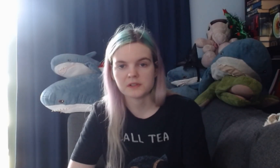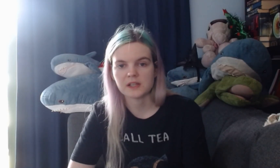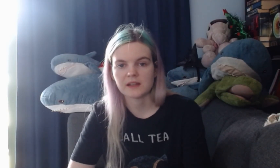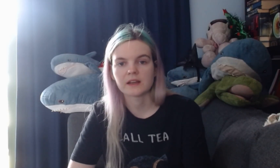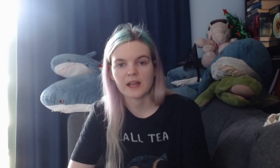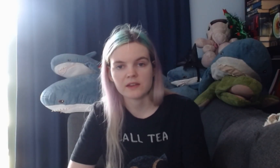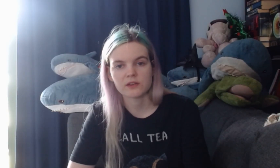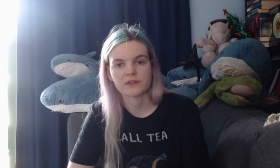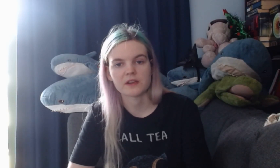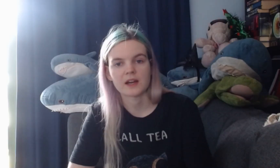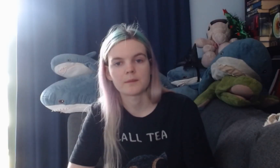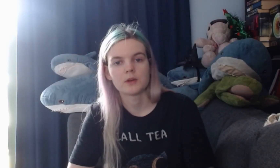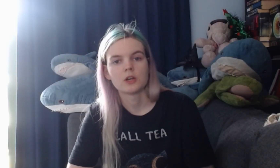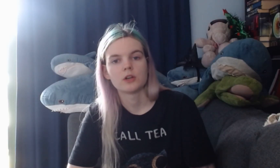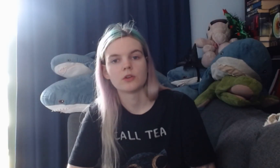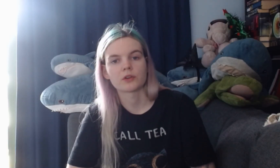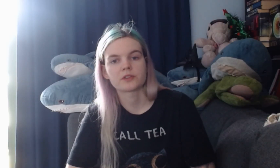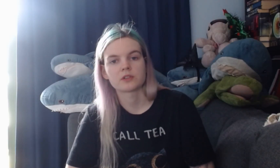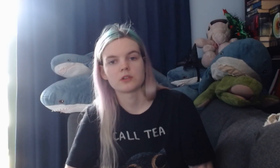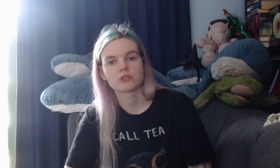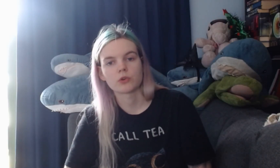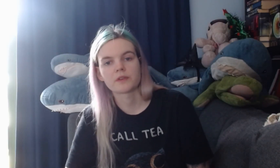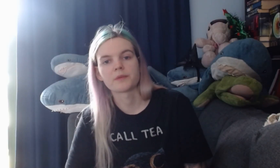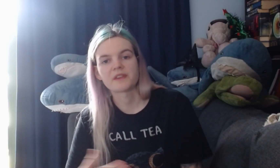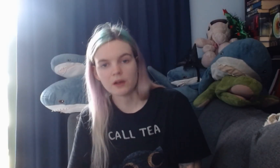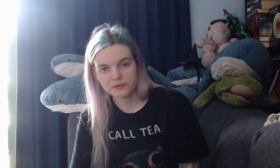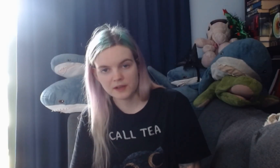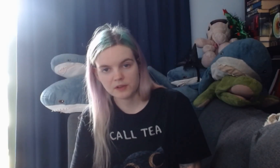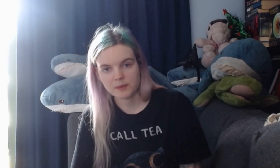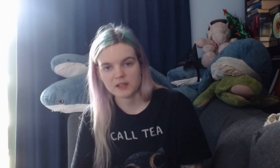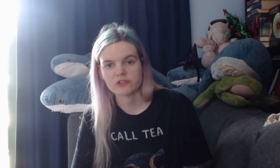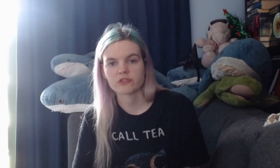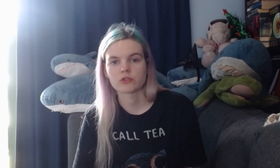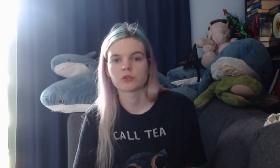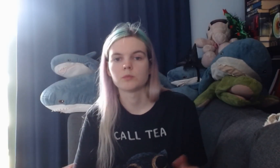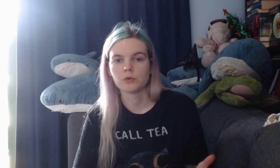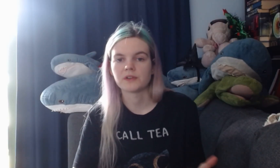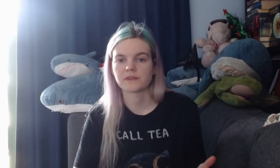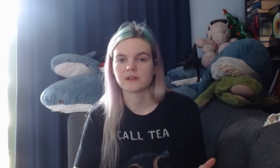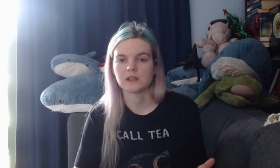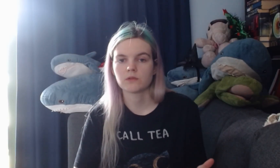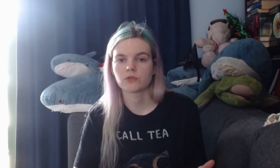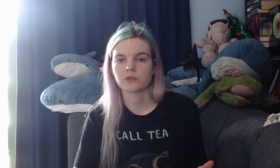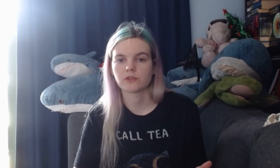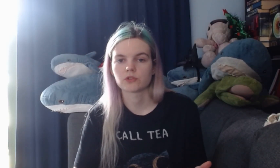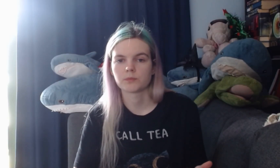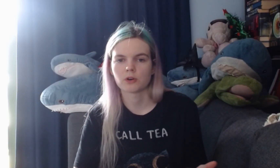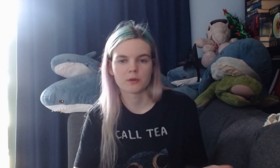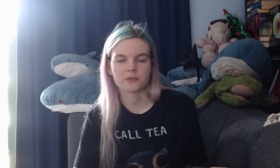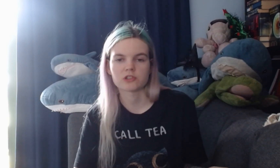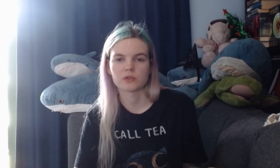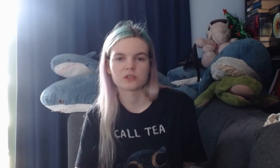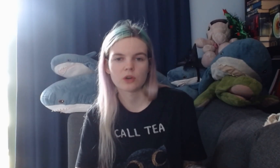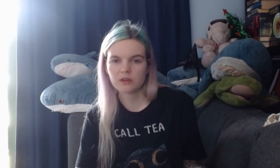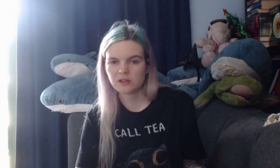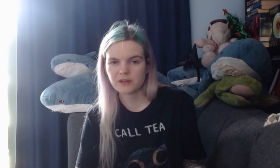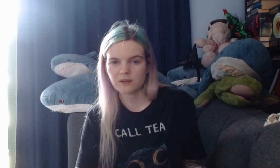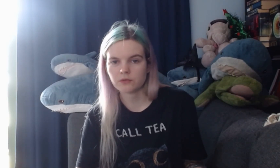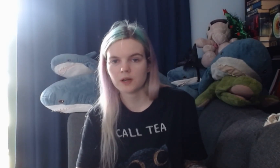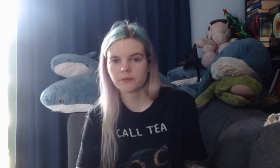again. Again, this time not Jones himself does it, but they just show the movie scene to probably show an alternative sign for I'm